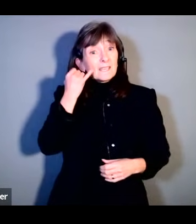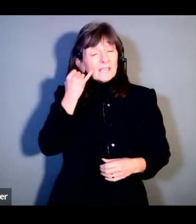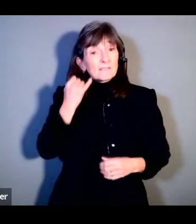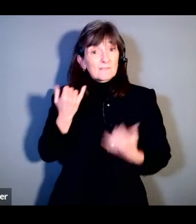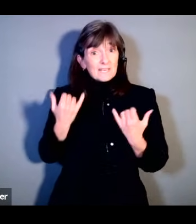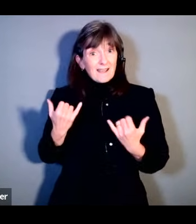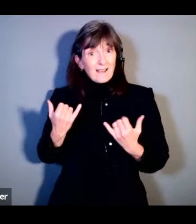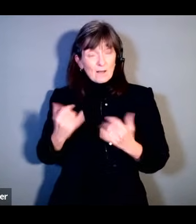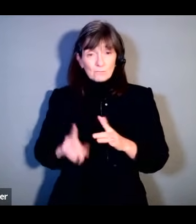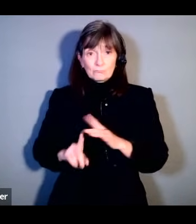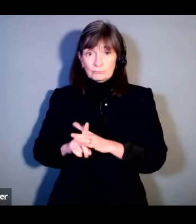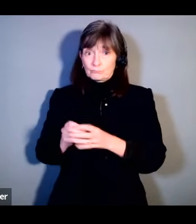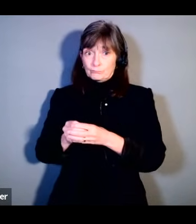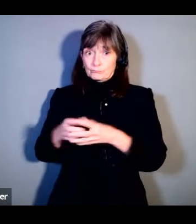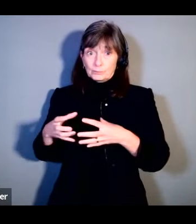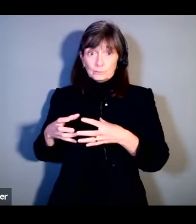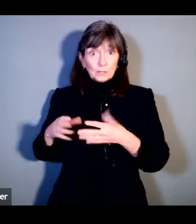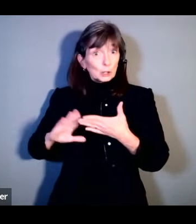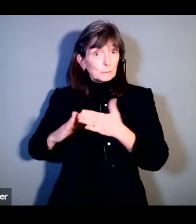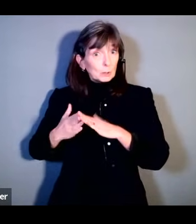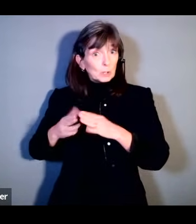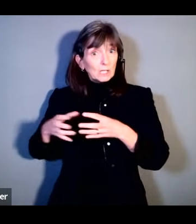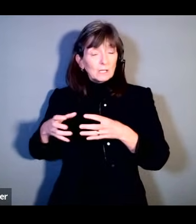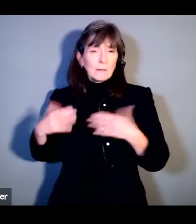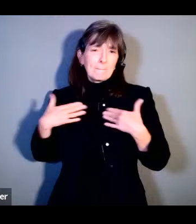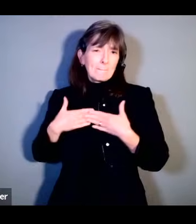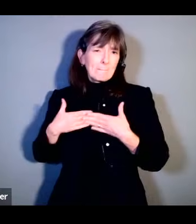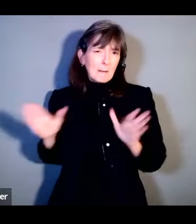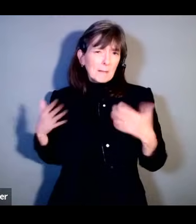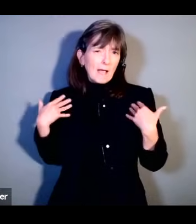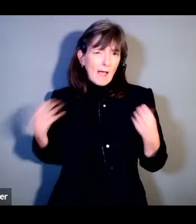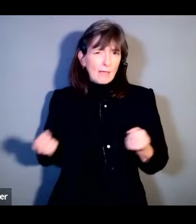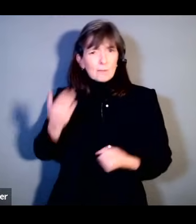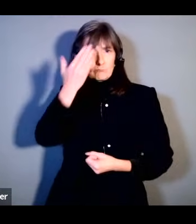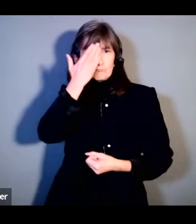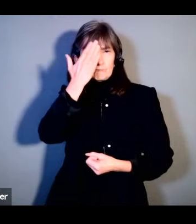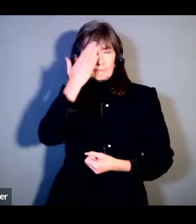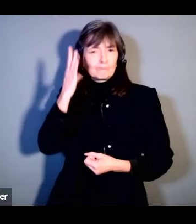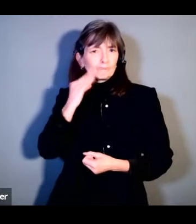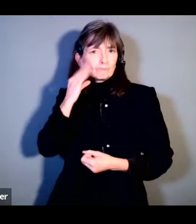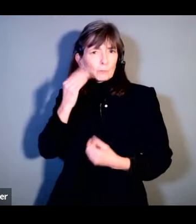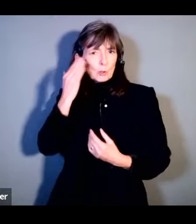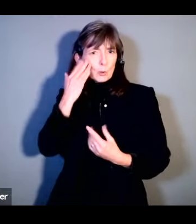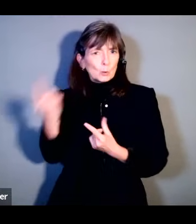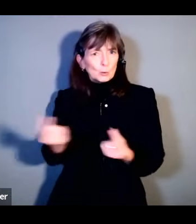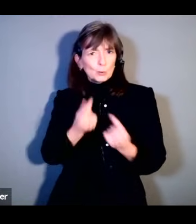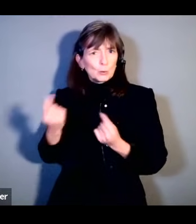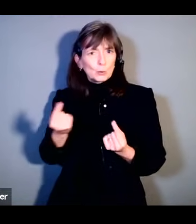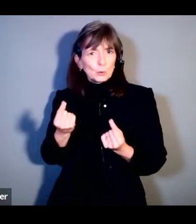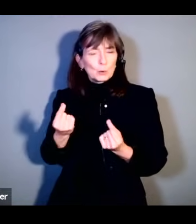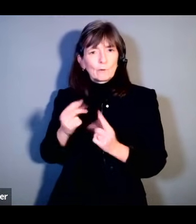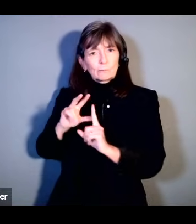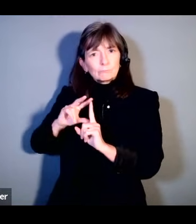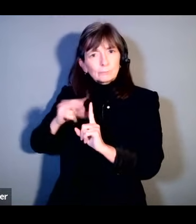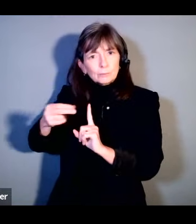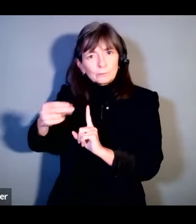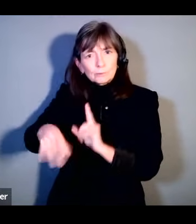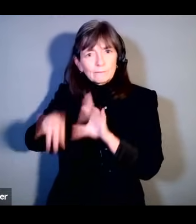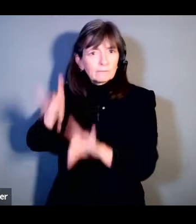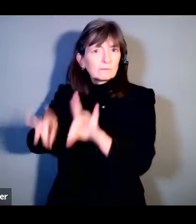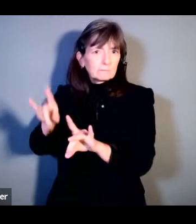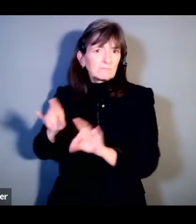in another community, certainly we have, public health knows what they have to do to be able to do contact tracing and things like